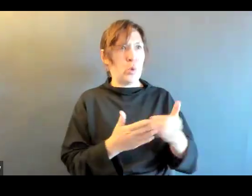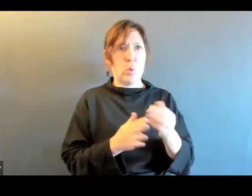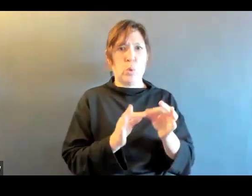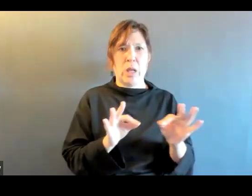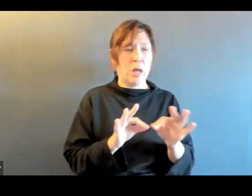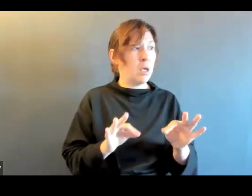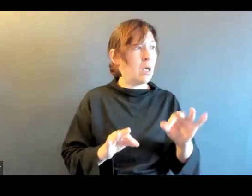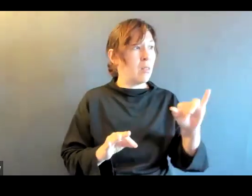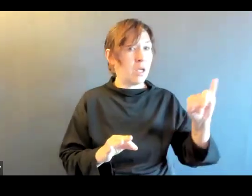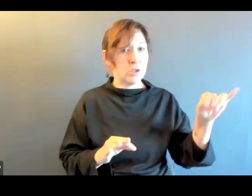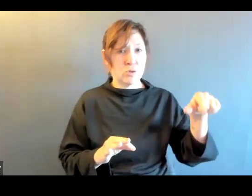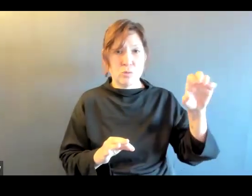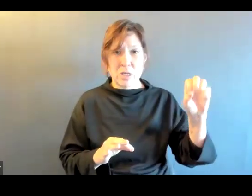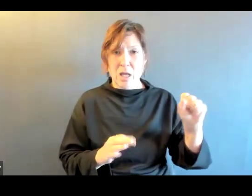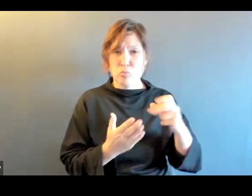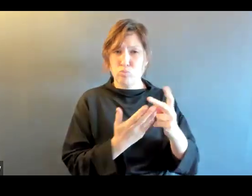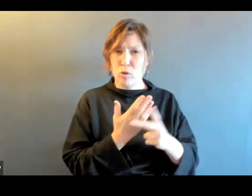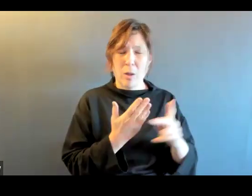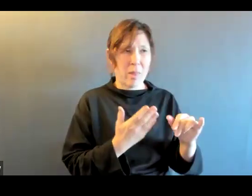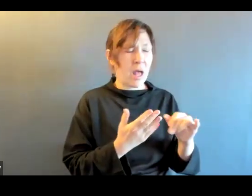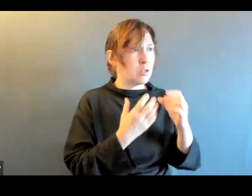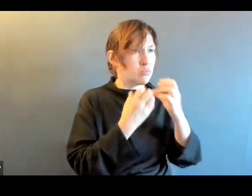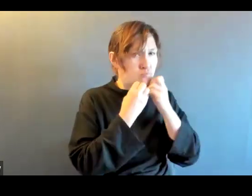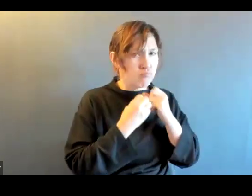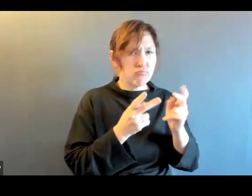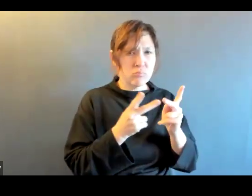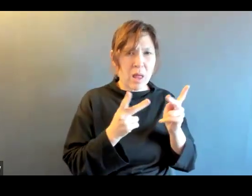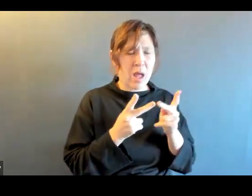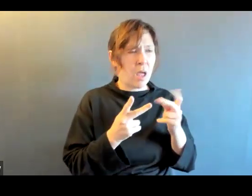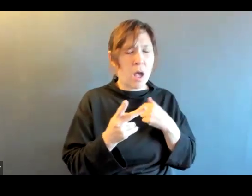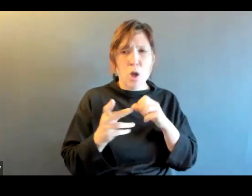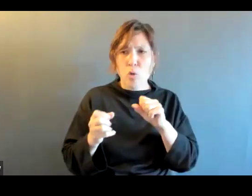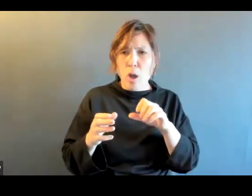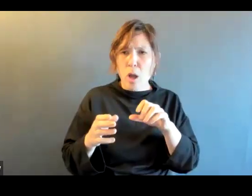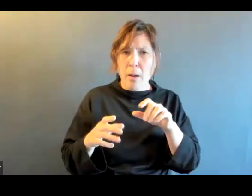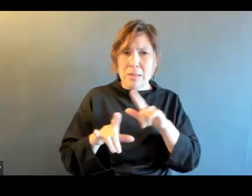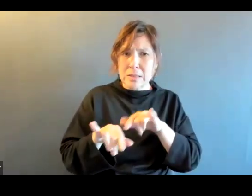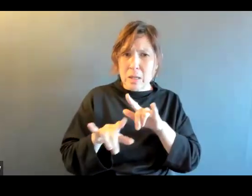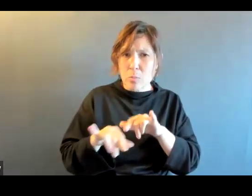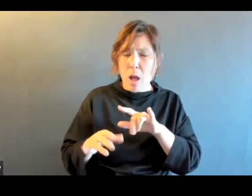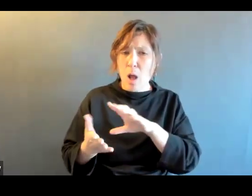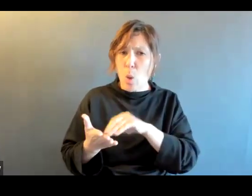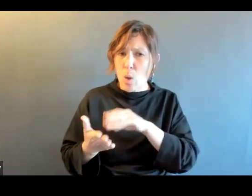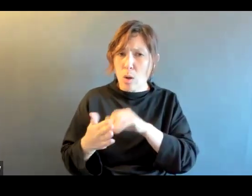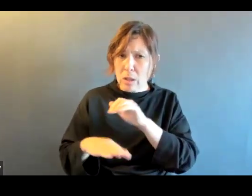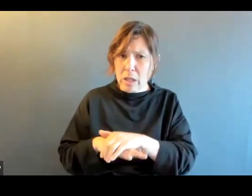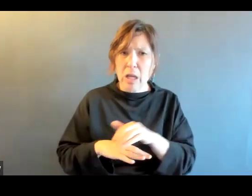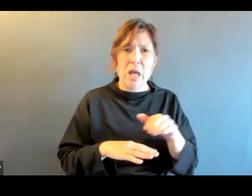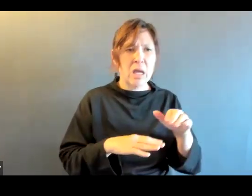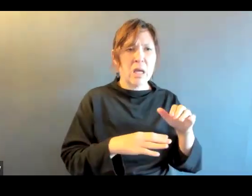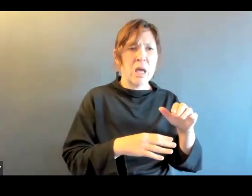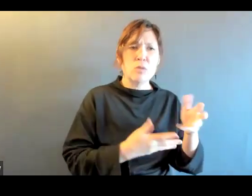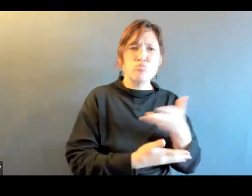JQES became my haven, a place where I found support to learn English and succeed academically. It was where I could communicate with my teachers